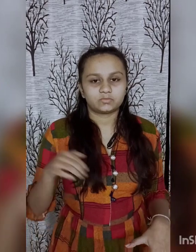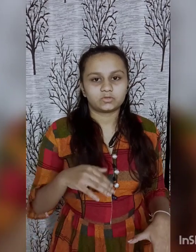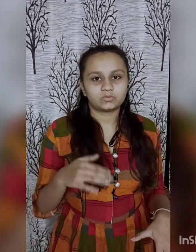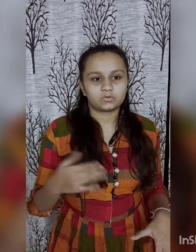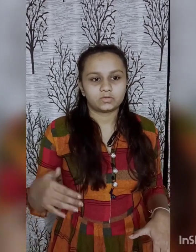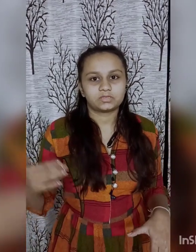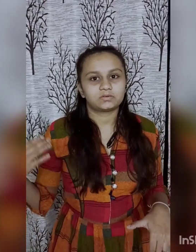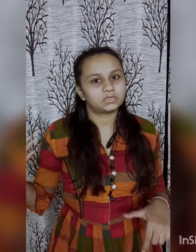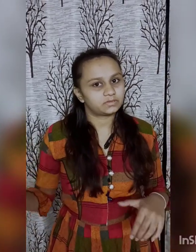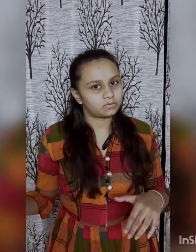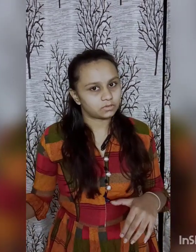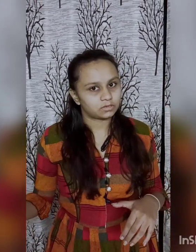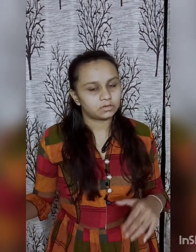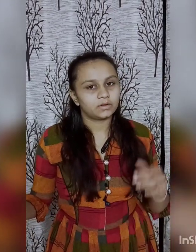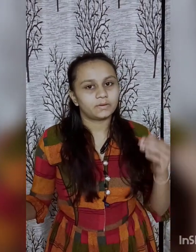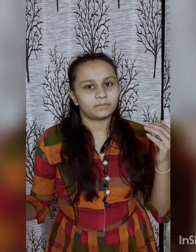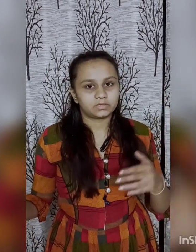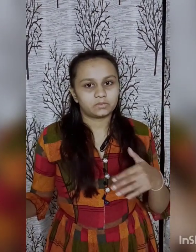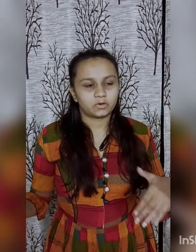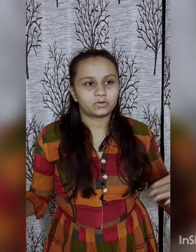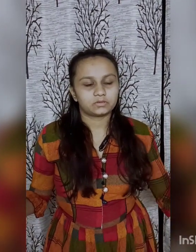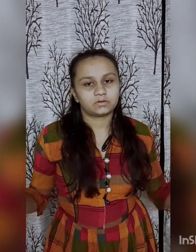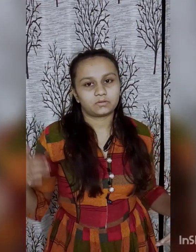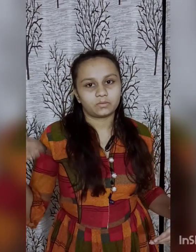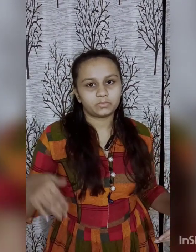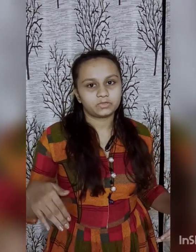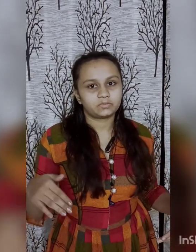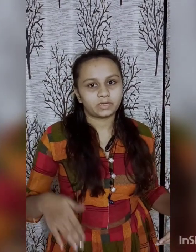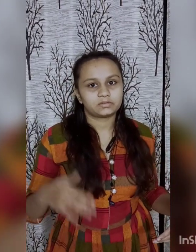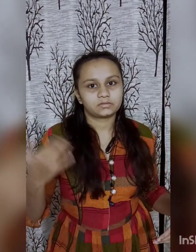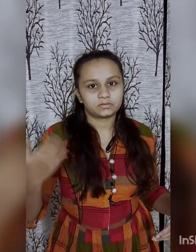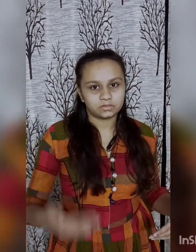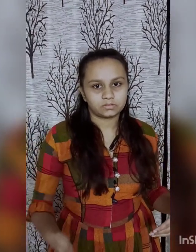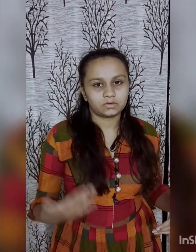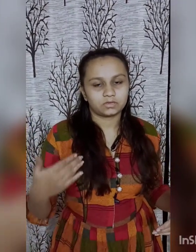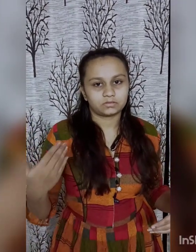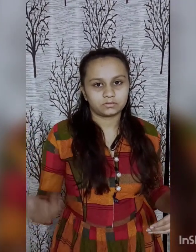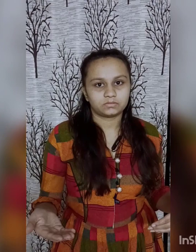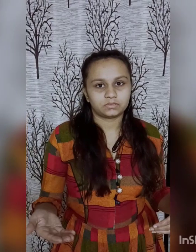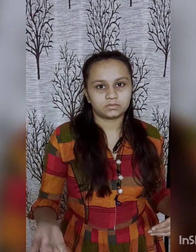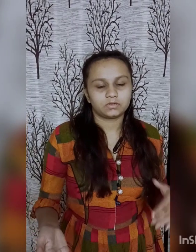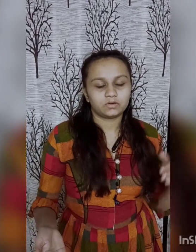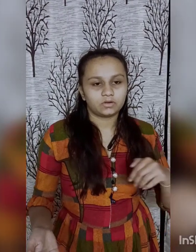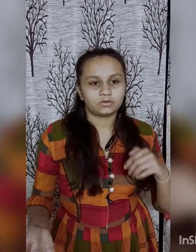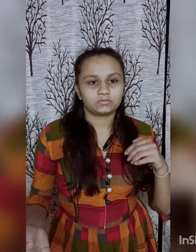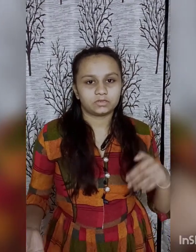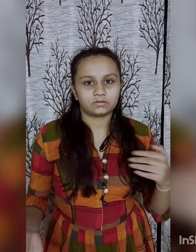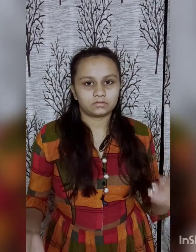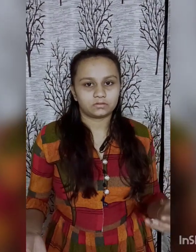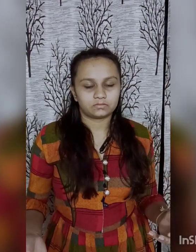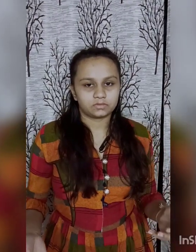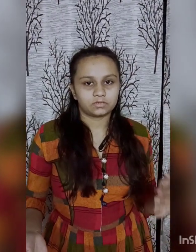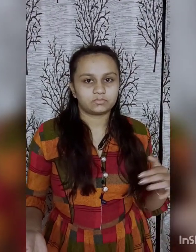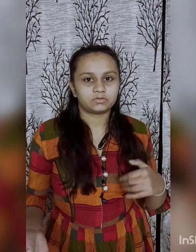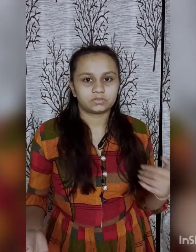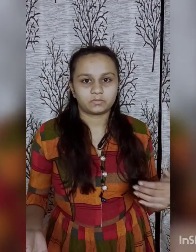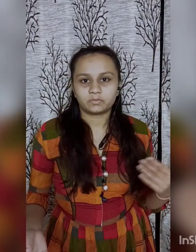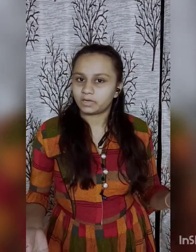as discount rate. Let us suppose that a commercial bank are pursuing an expeditious credit policy with the central bank considers